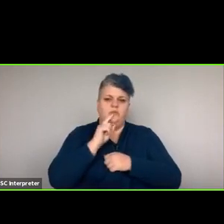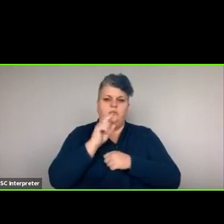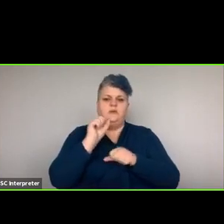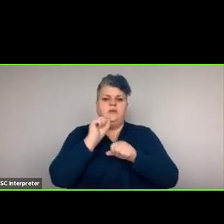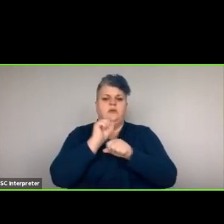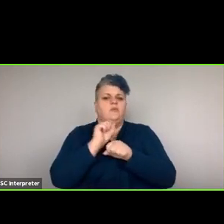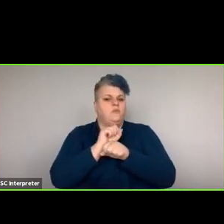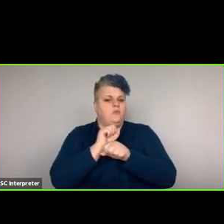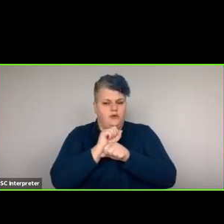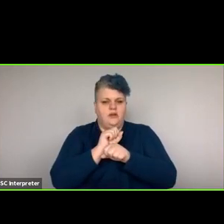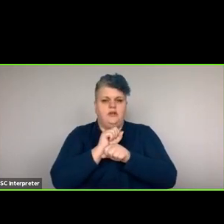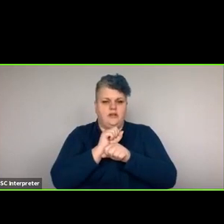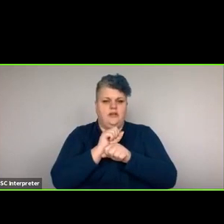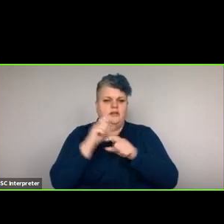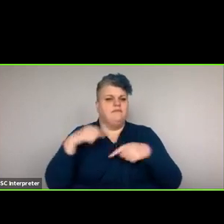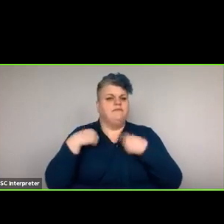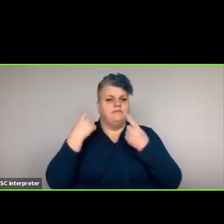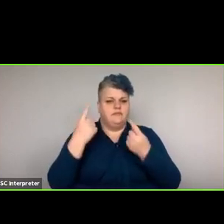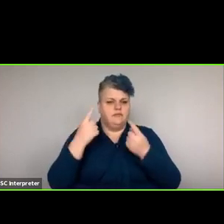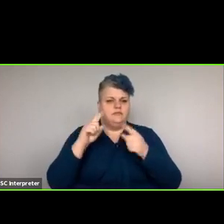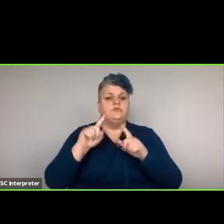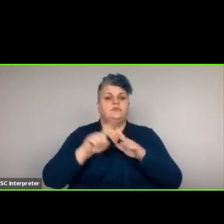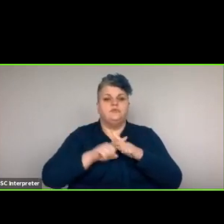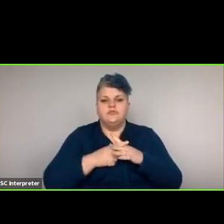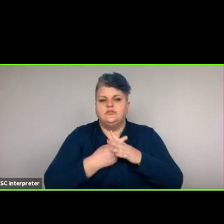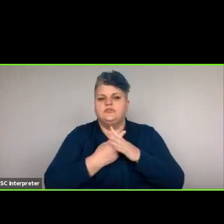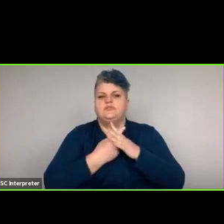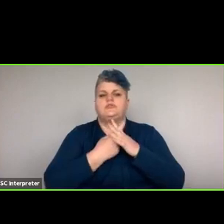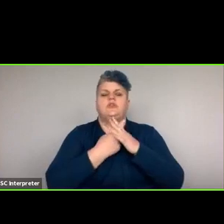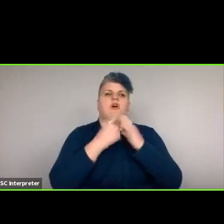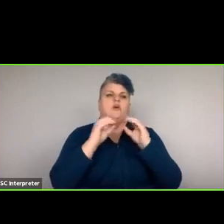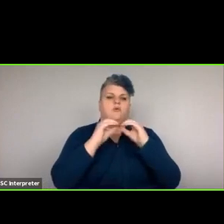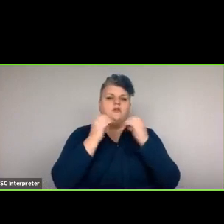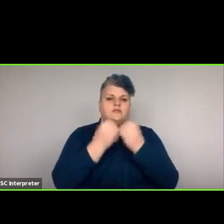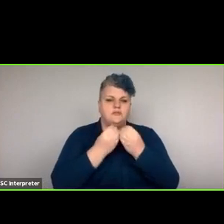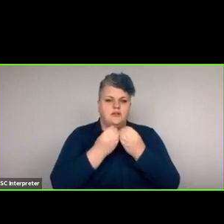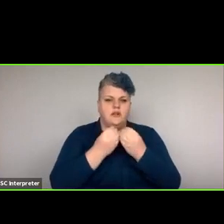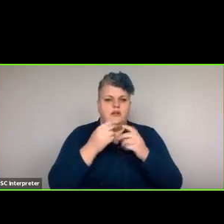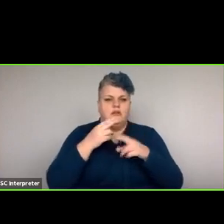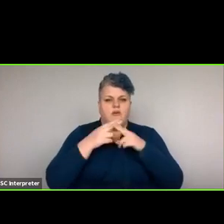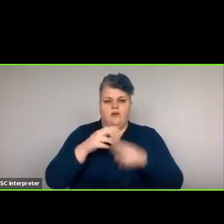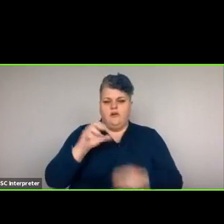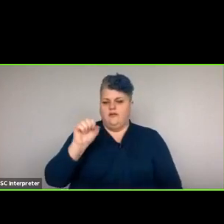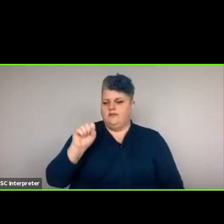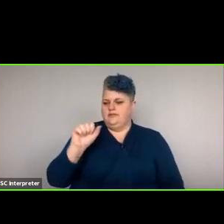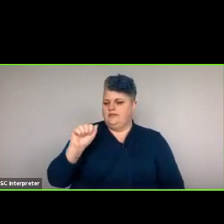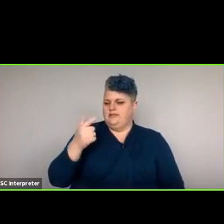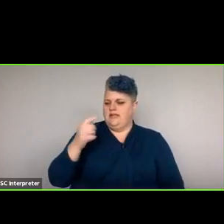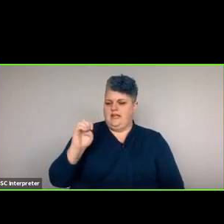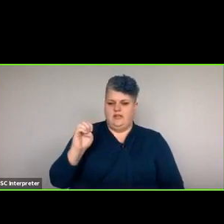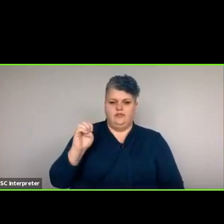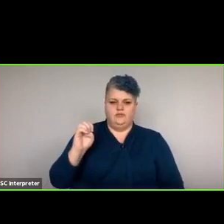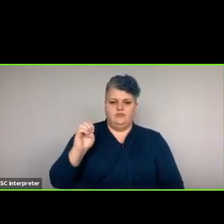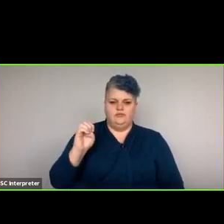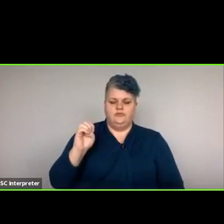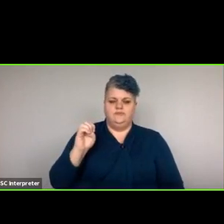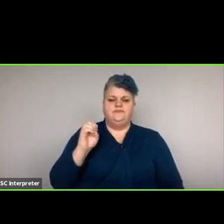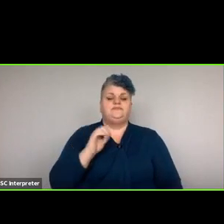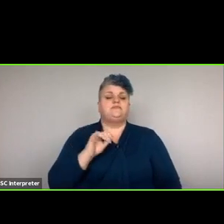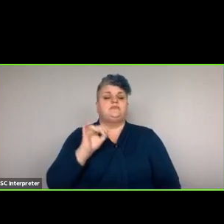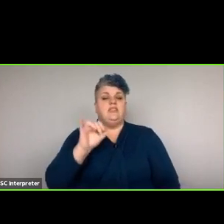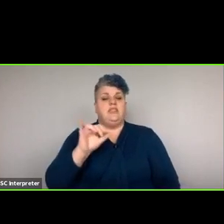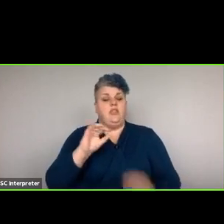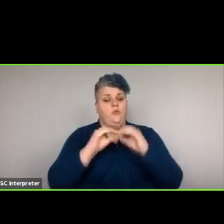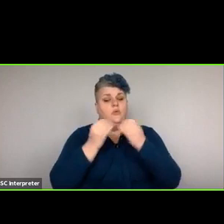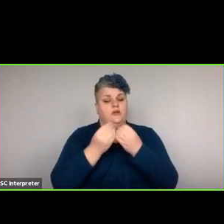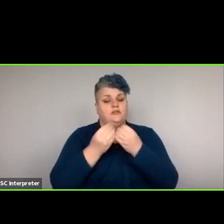now to start an organization or a chapter of an organization called SAGE locally. SAGE is an organization that's